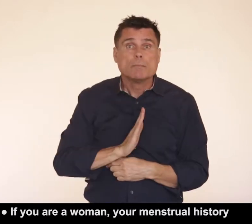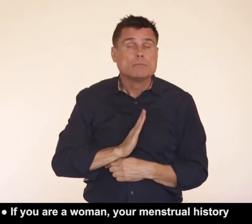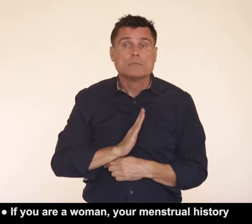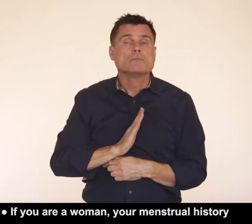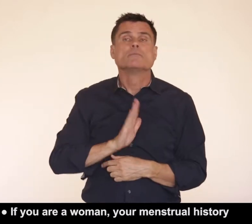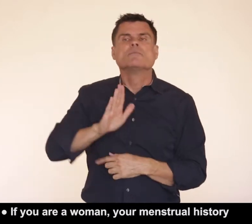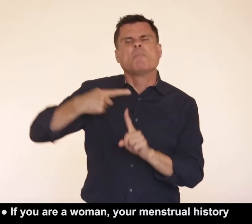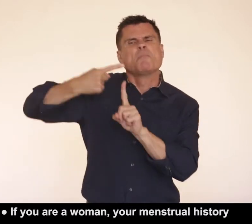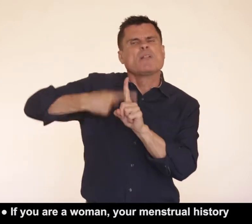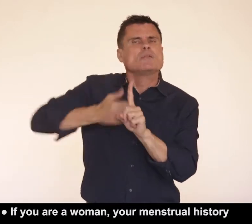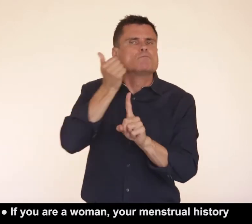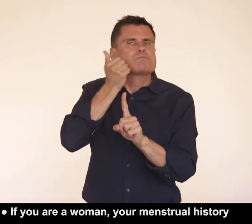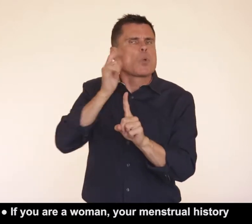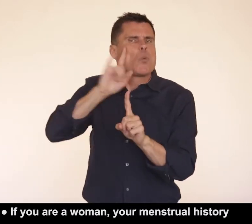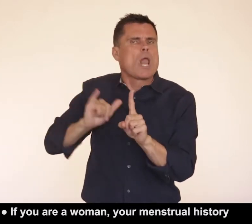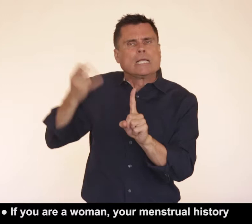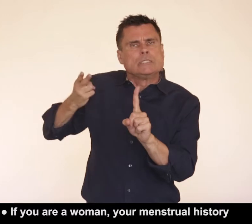If you are a woman, your menstrual history,